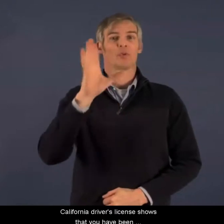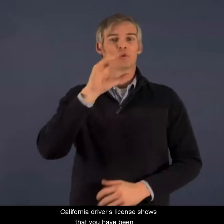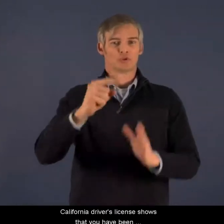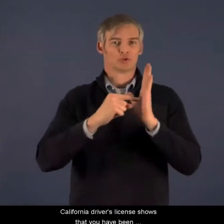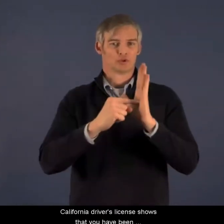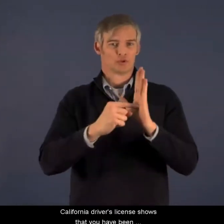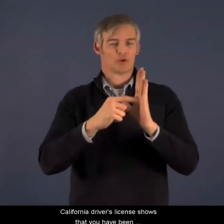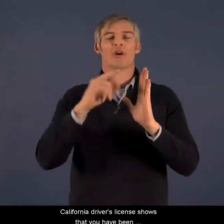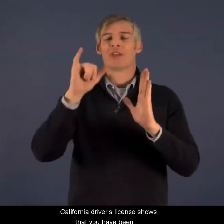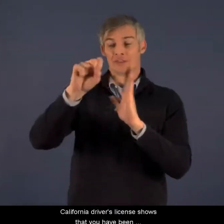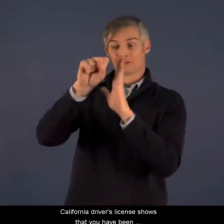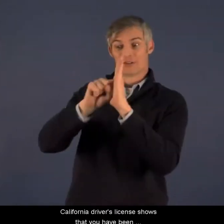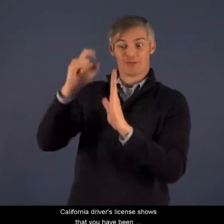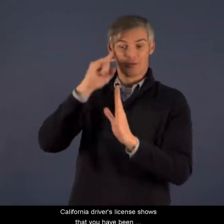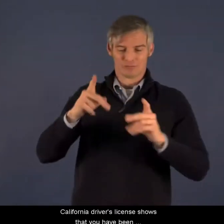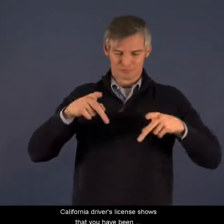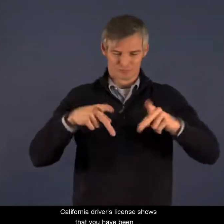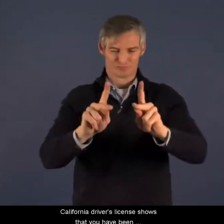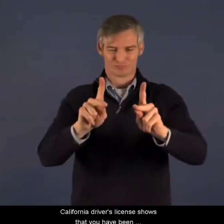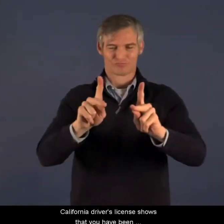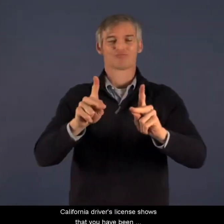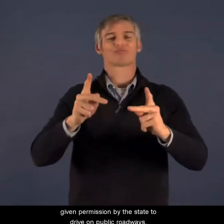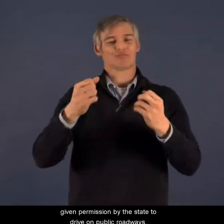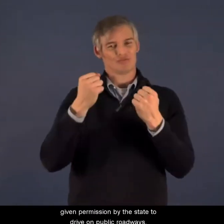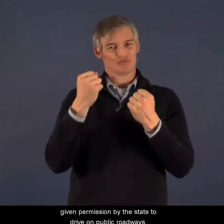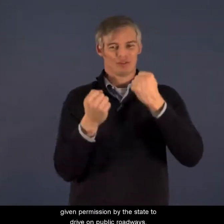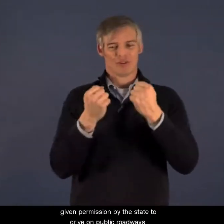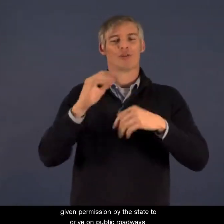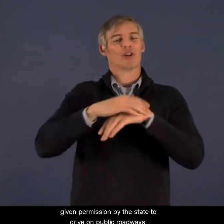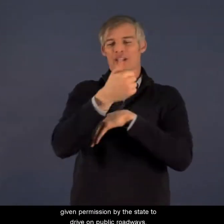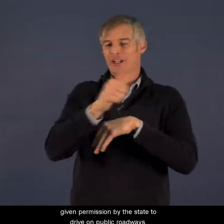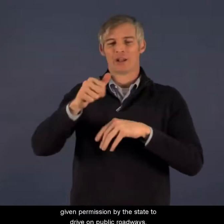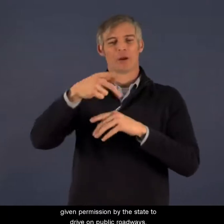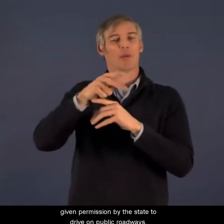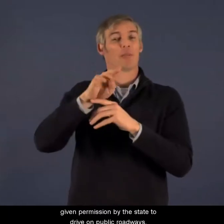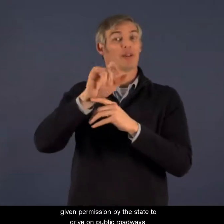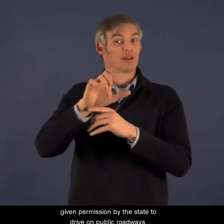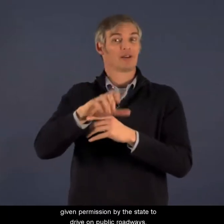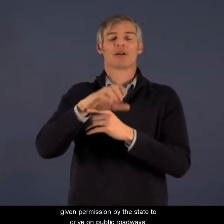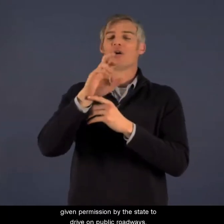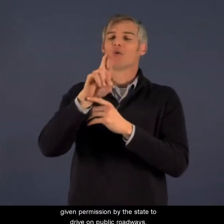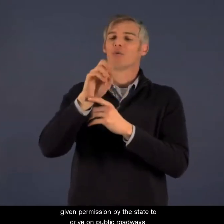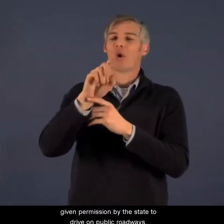A California driver's license shows that you have been given permission by the state to drive on public roadways.